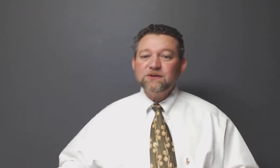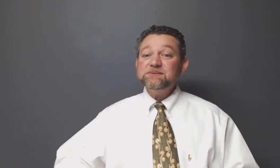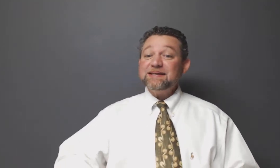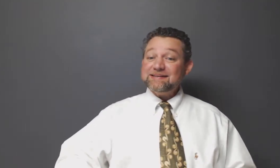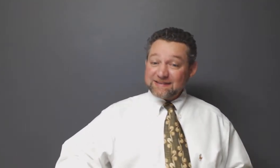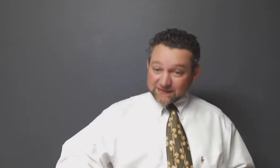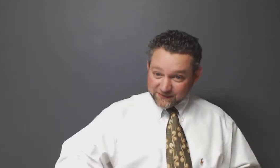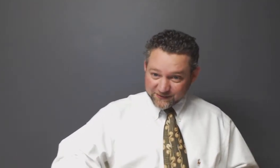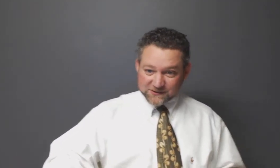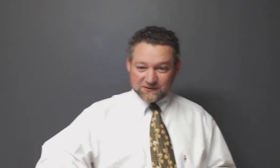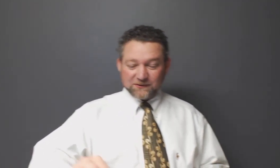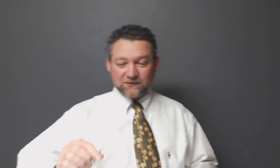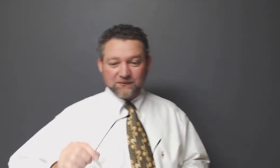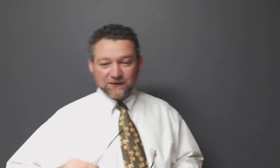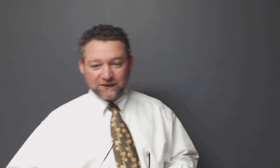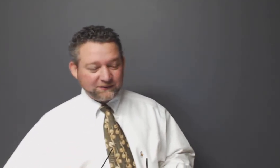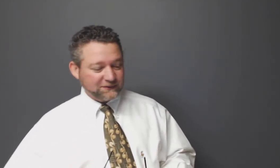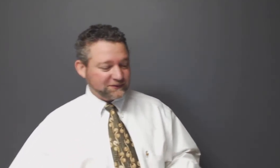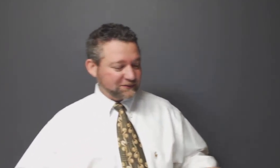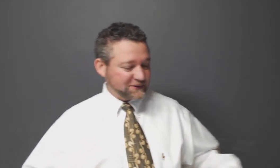Psalms 18:32, correct. Psalms